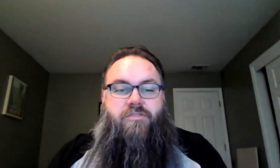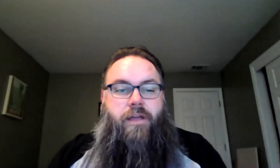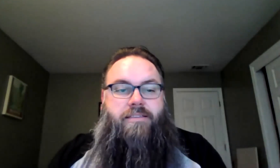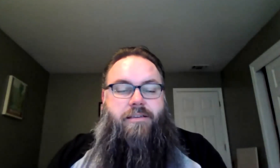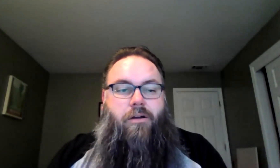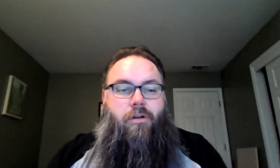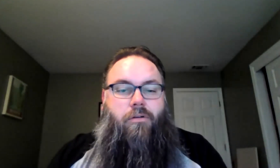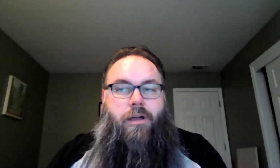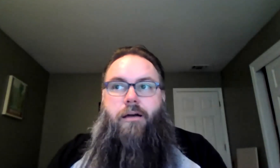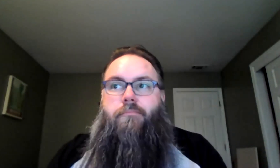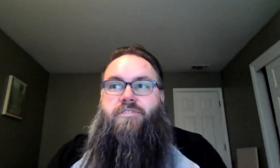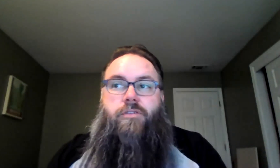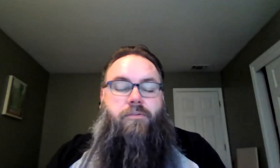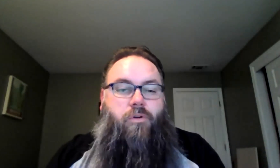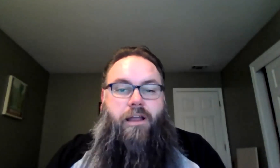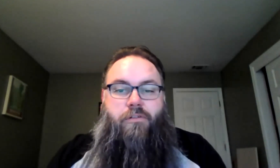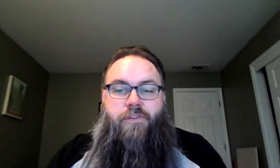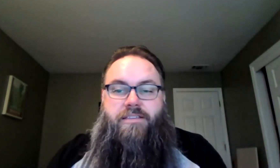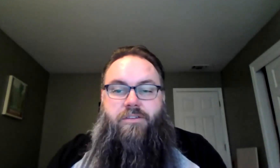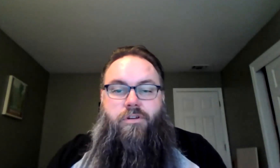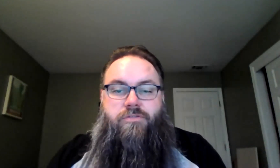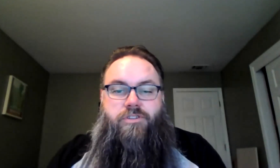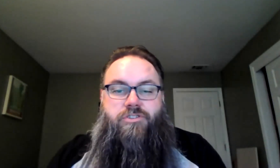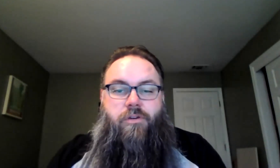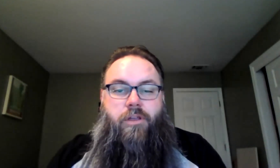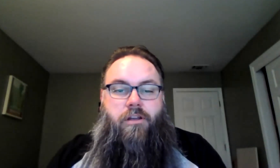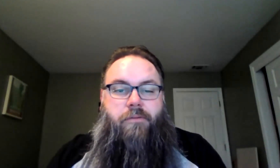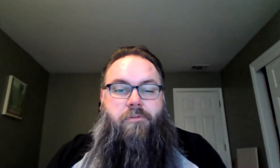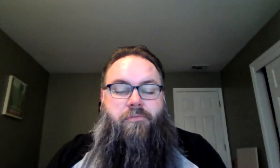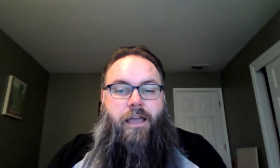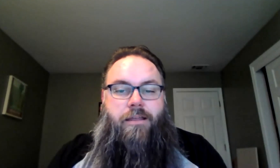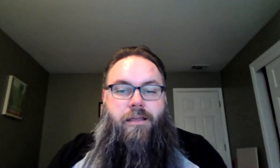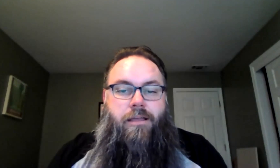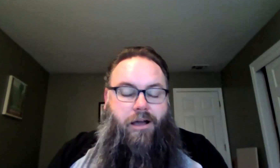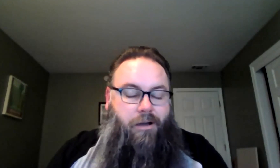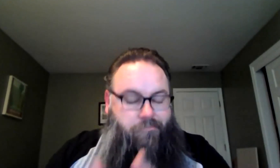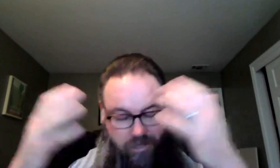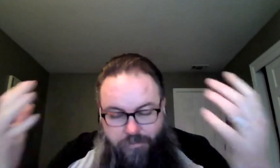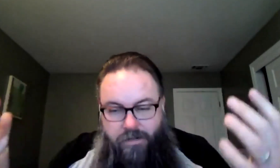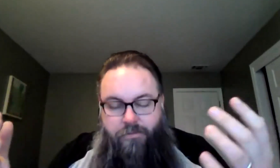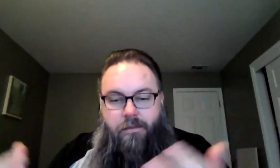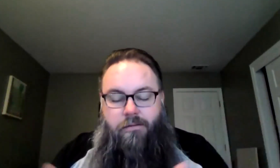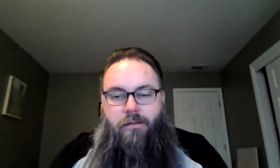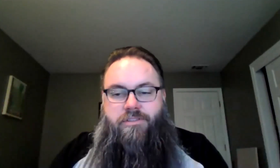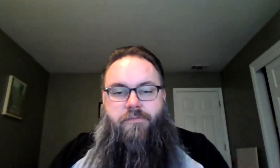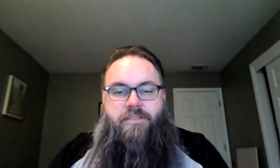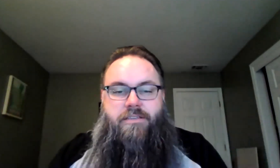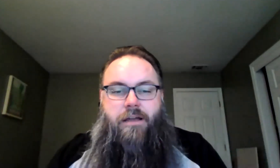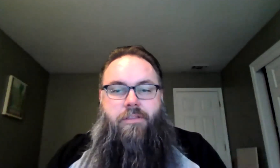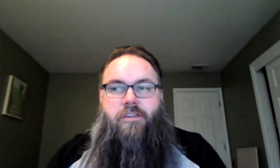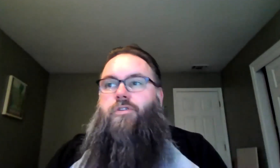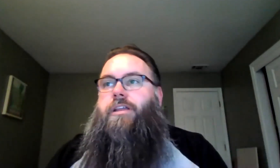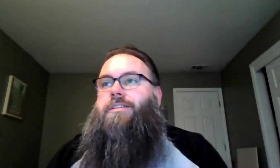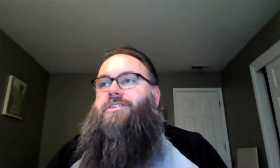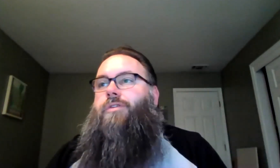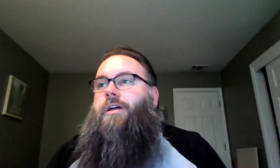the ILS rates are certainly require a fix in order to ensure that we are going to be able to provide independent living, services